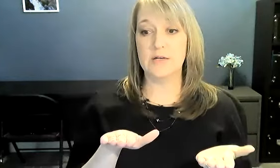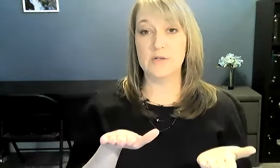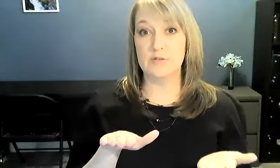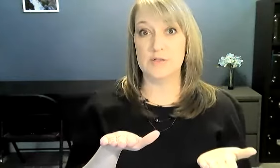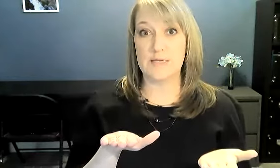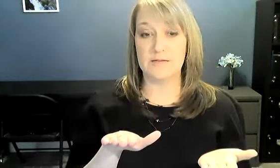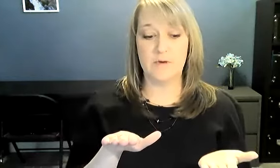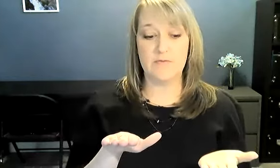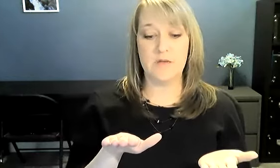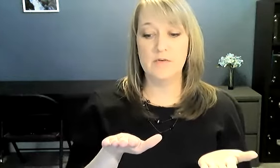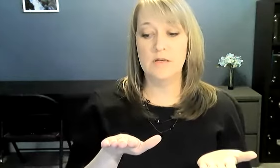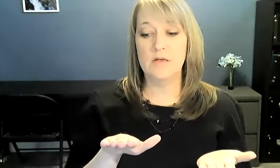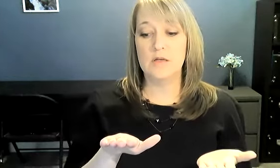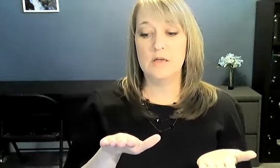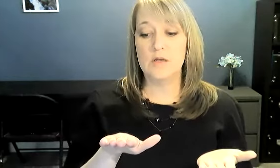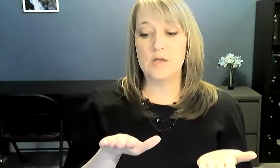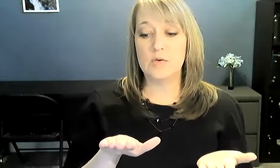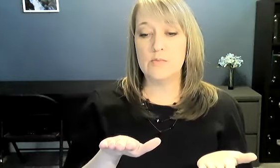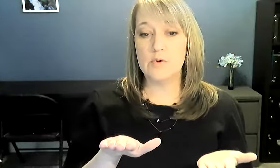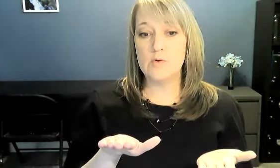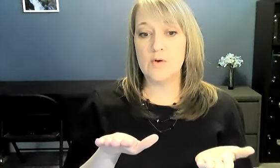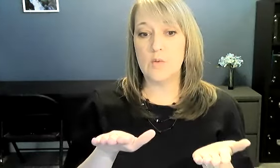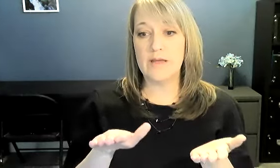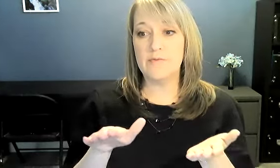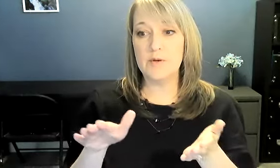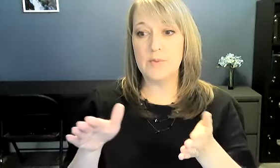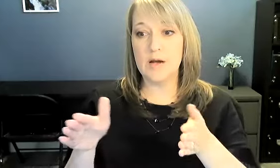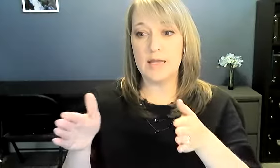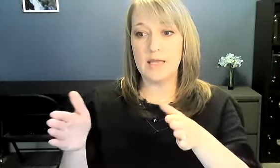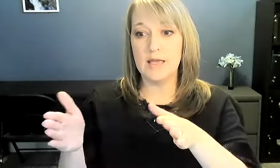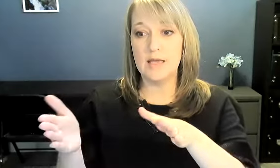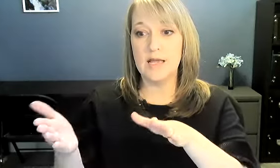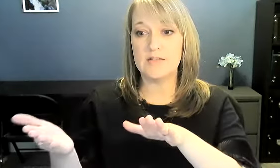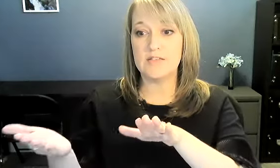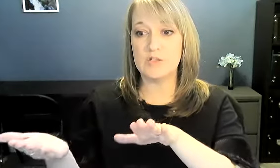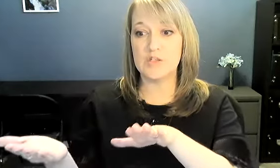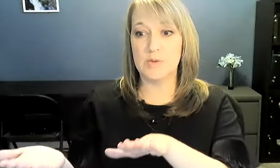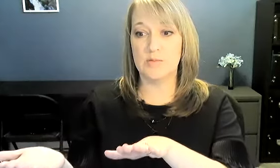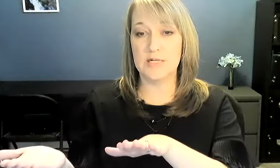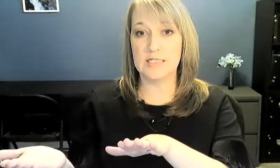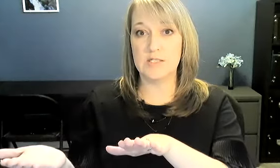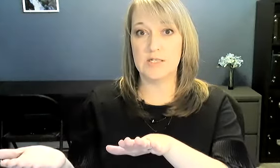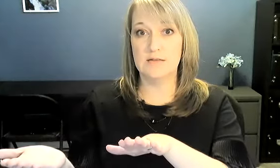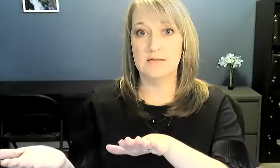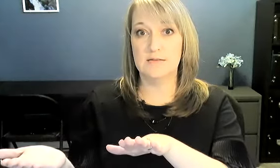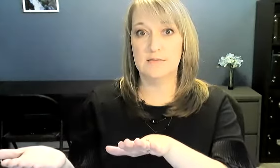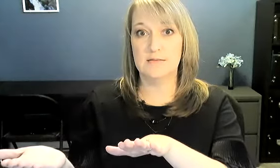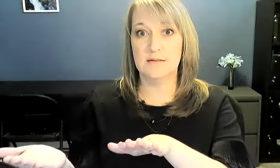in neutral space in front of you. You move away from your body and switch the palm orientation.